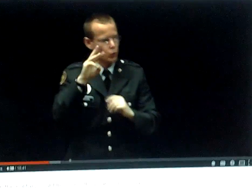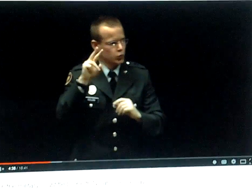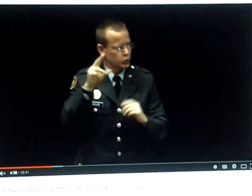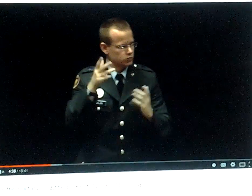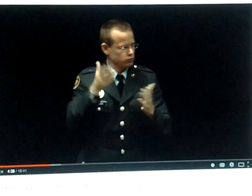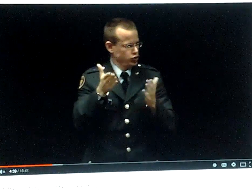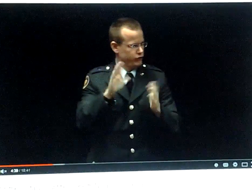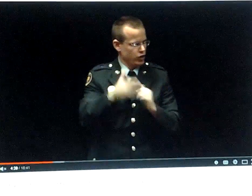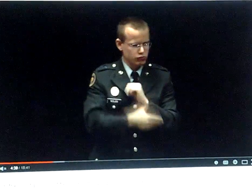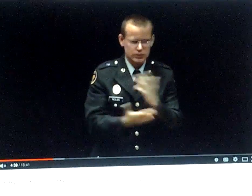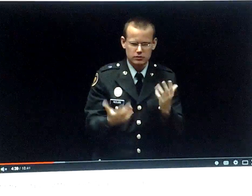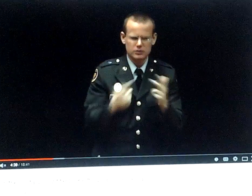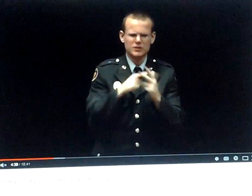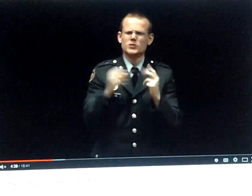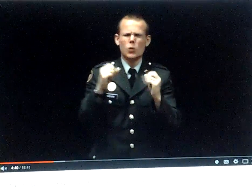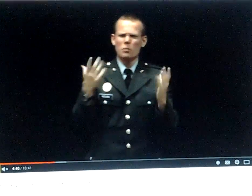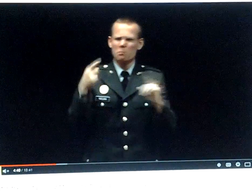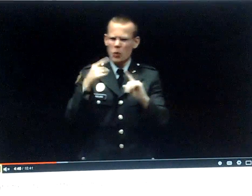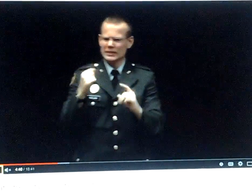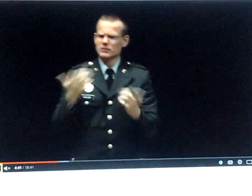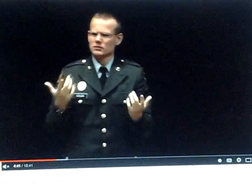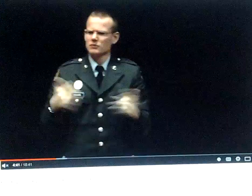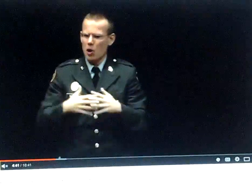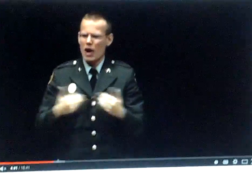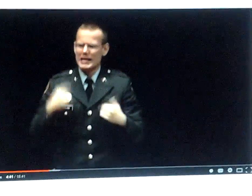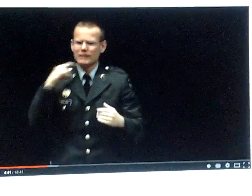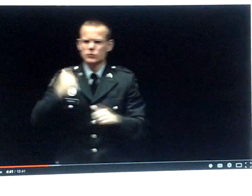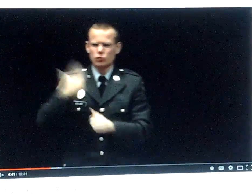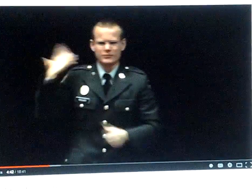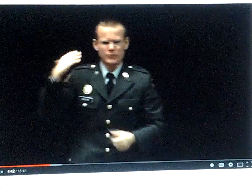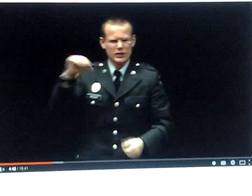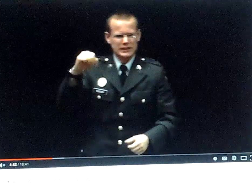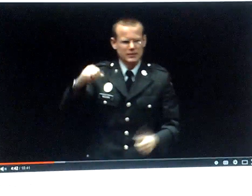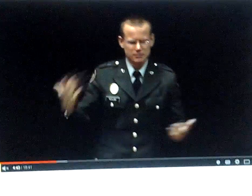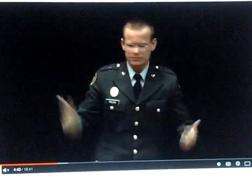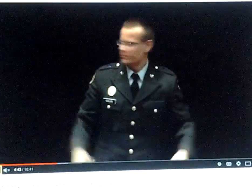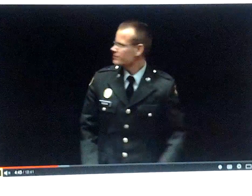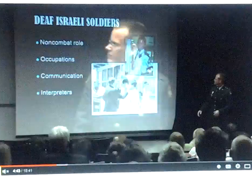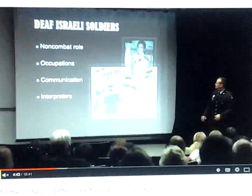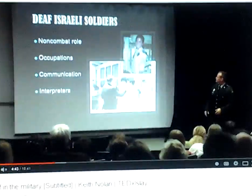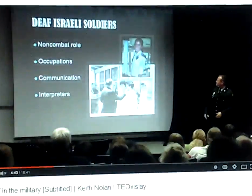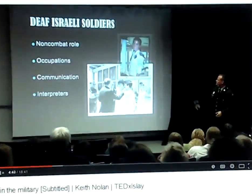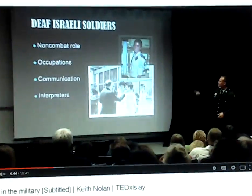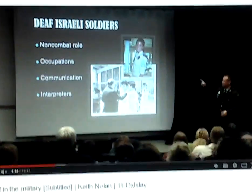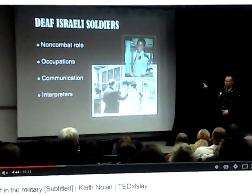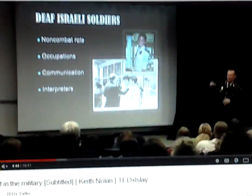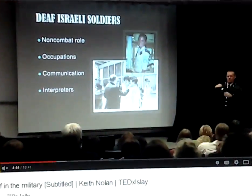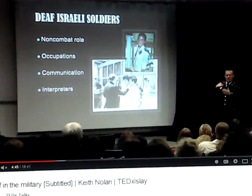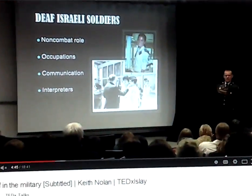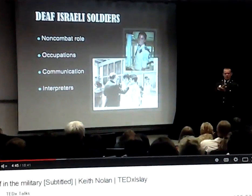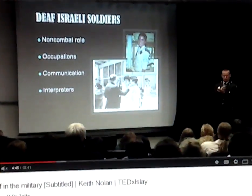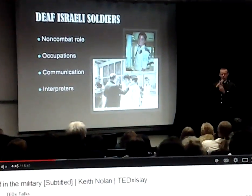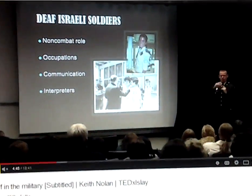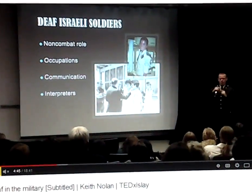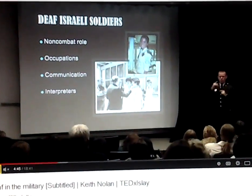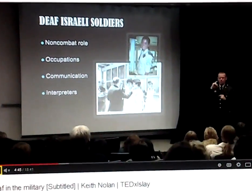there were a few deaf people in the war. So what's the point? In history, there was deaf